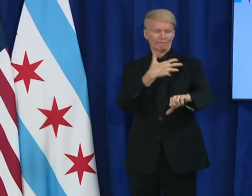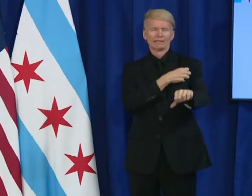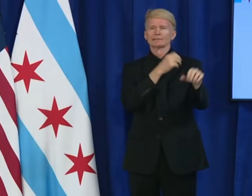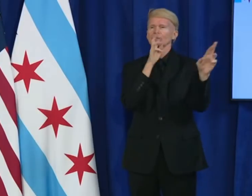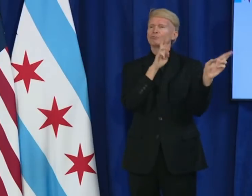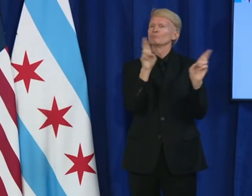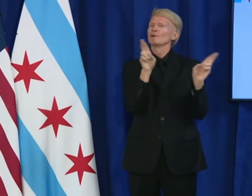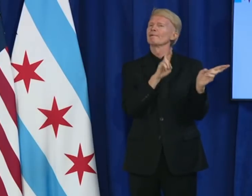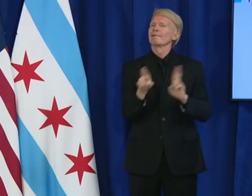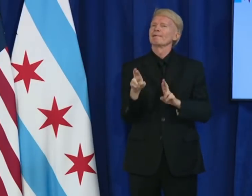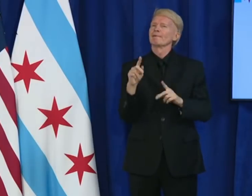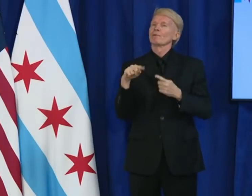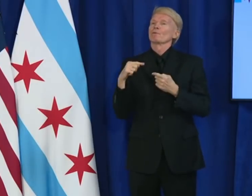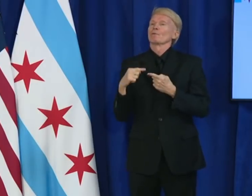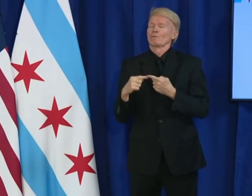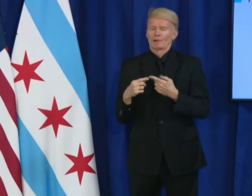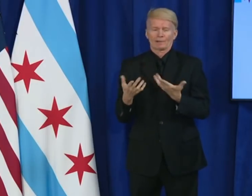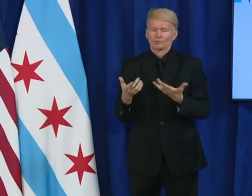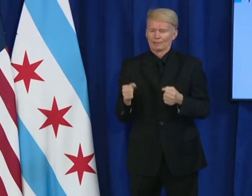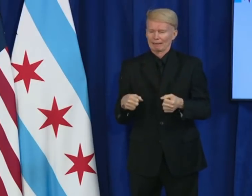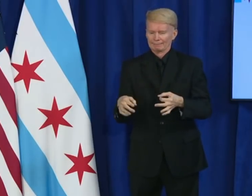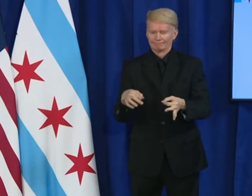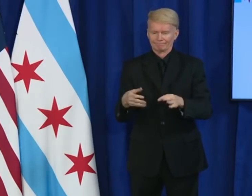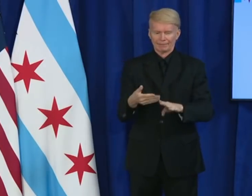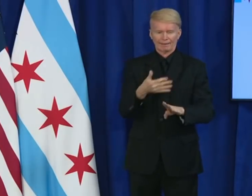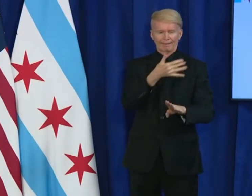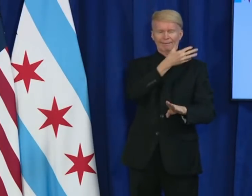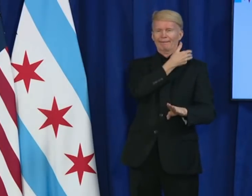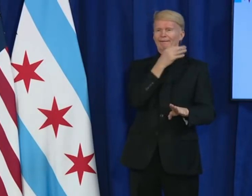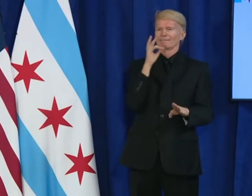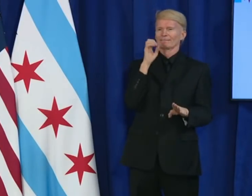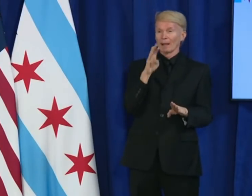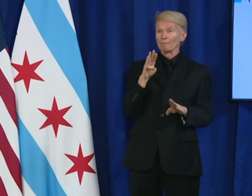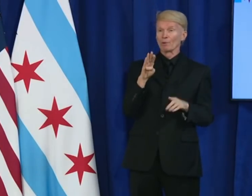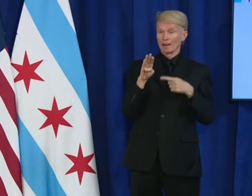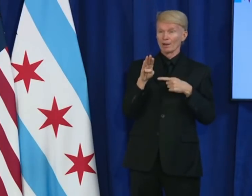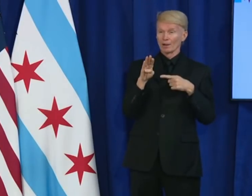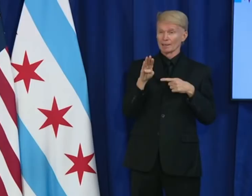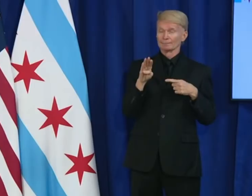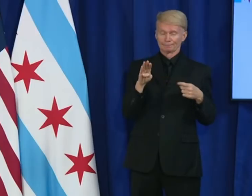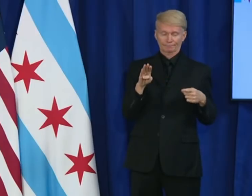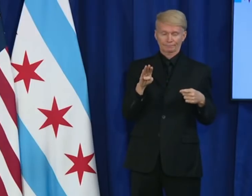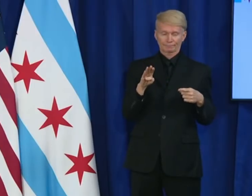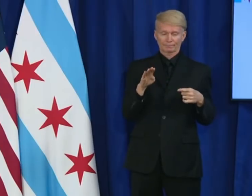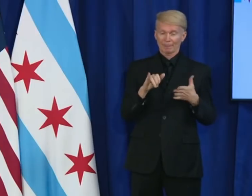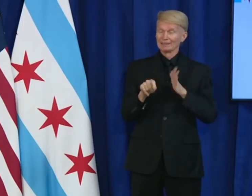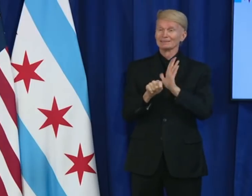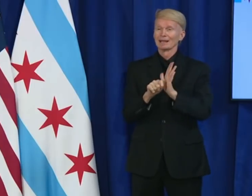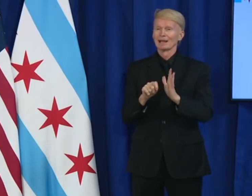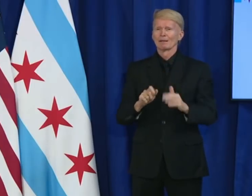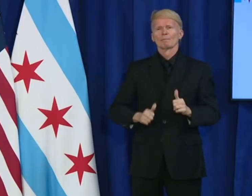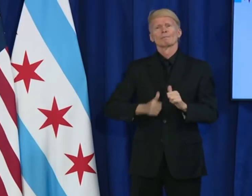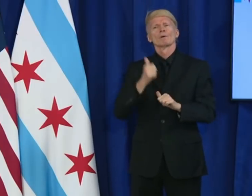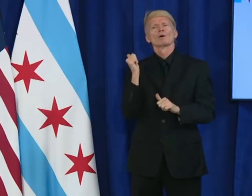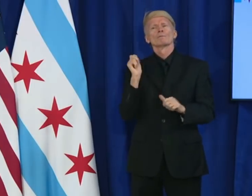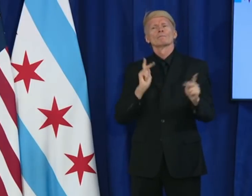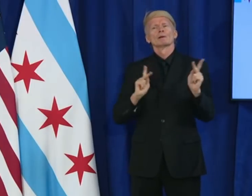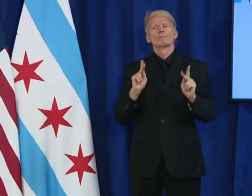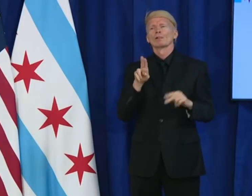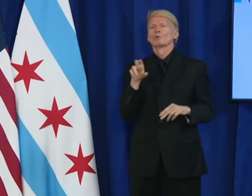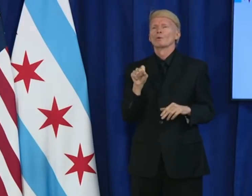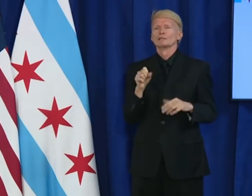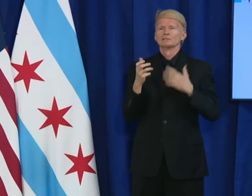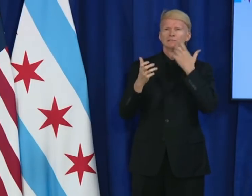preparedness that goes all the way back to February, when most of the country was frantically scrambling